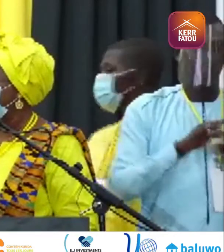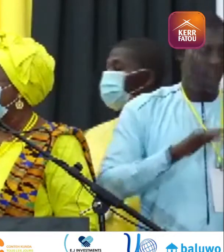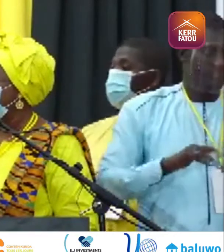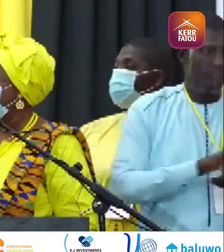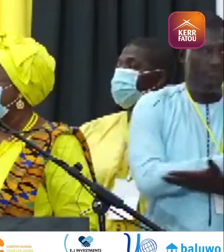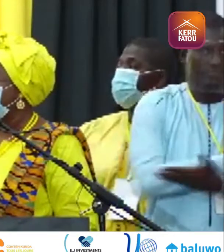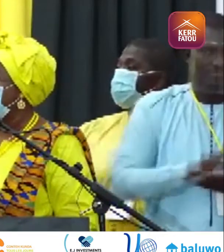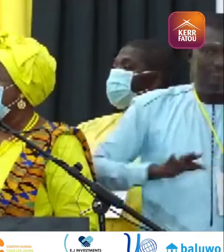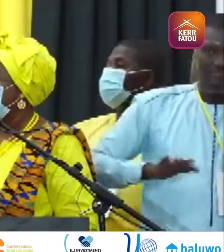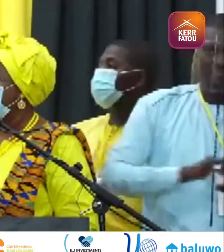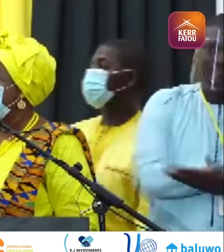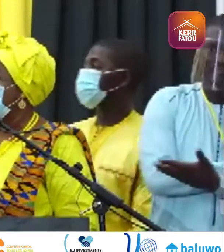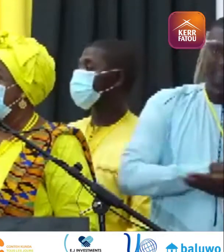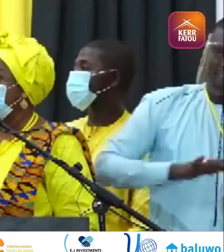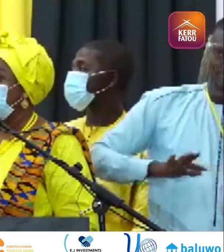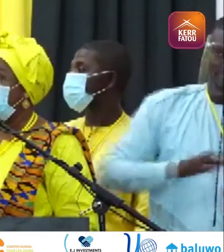entertainer,